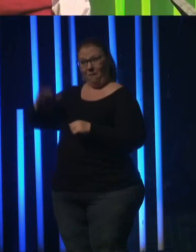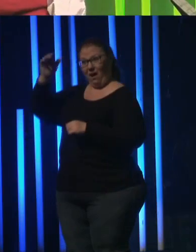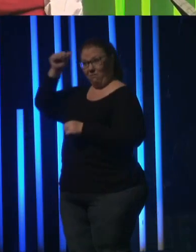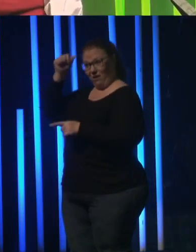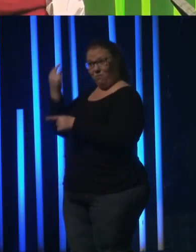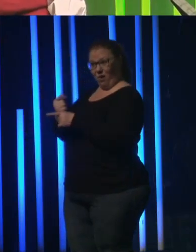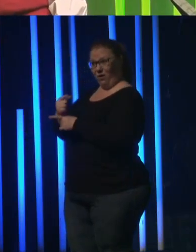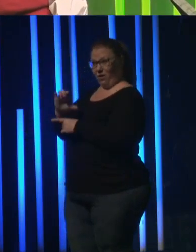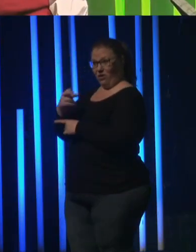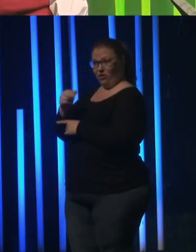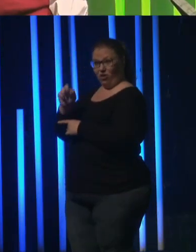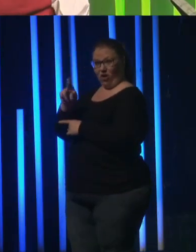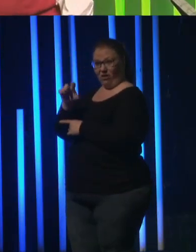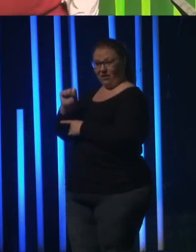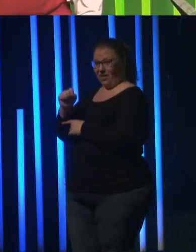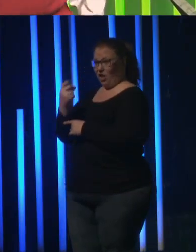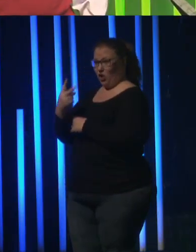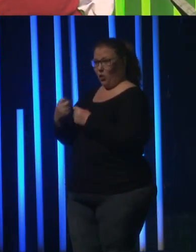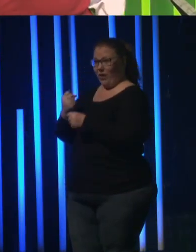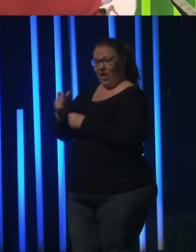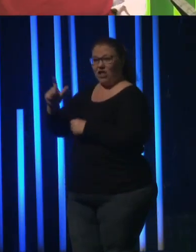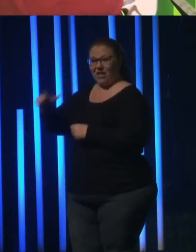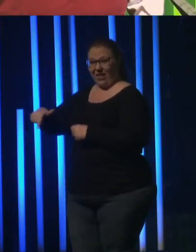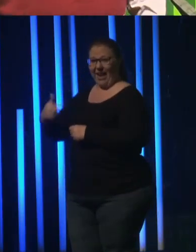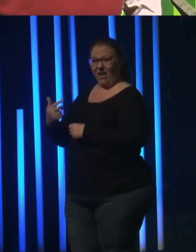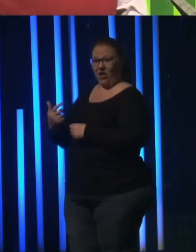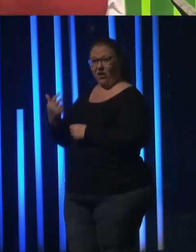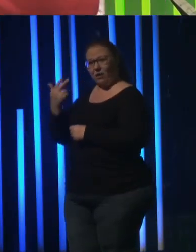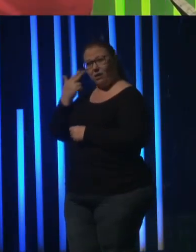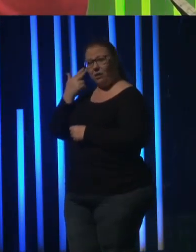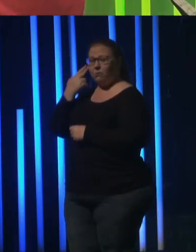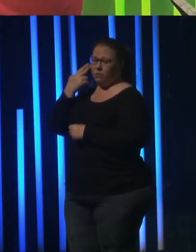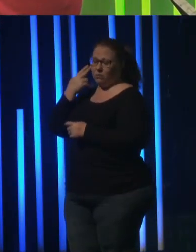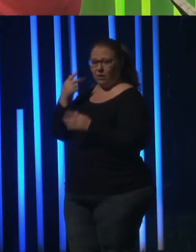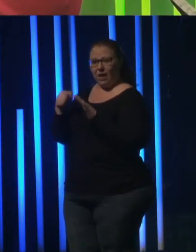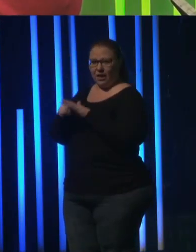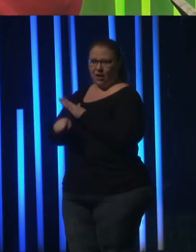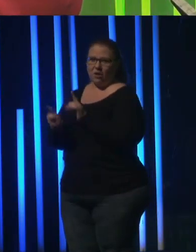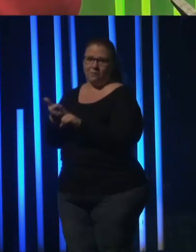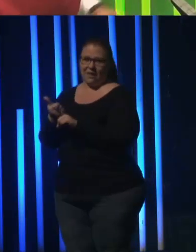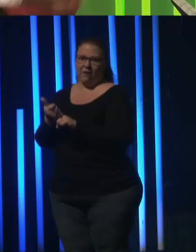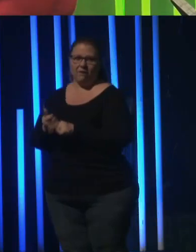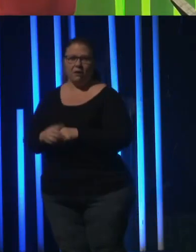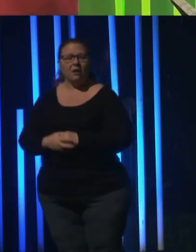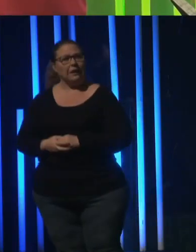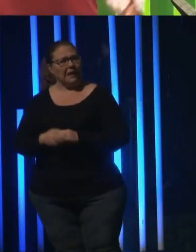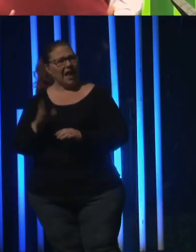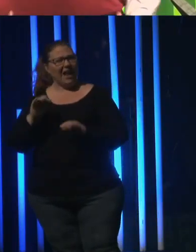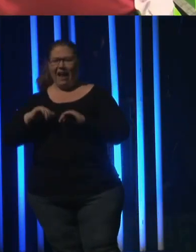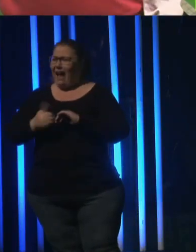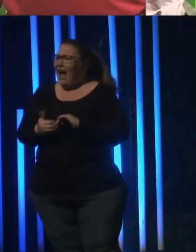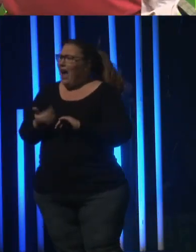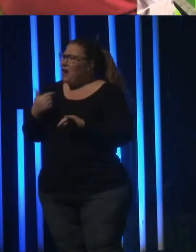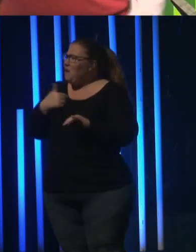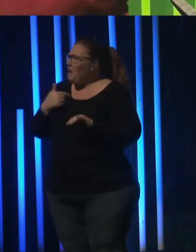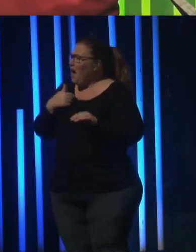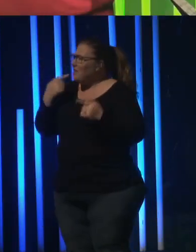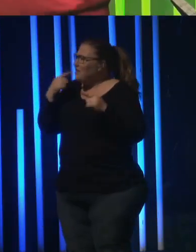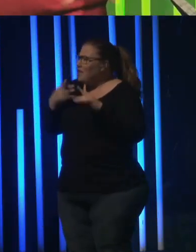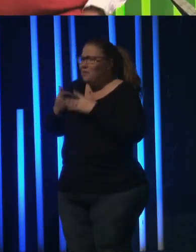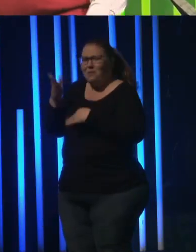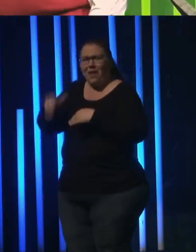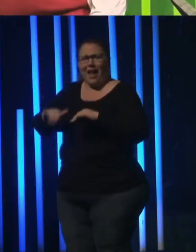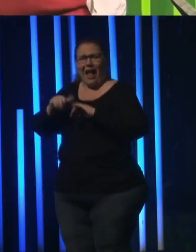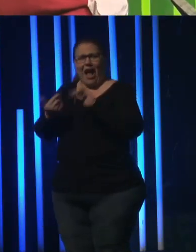later, I was 13, he picked up a pistol and put it to his head and pulled the trigger. And I'm like, how do I make it through this? How do I get